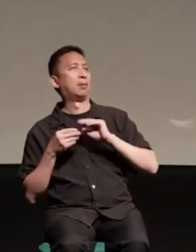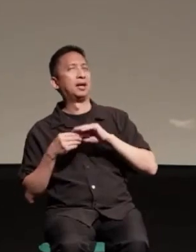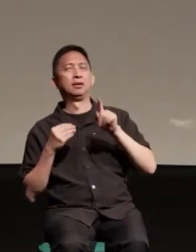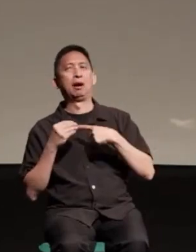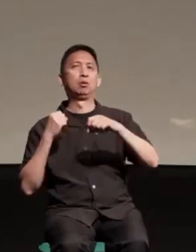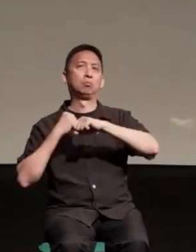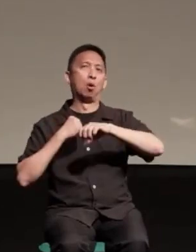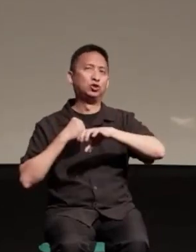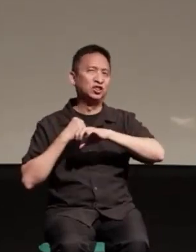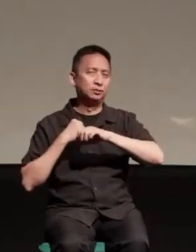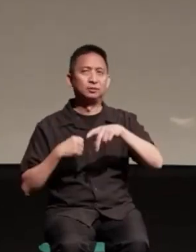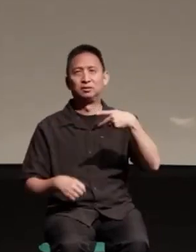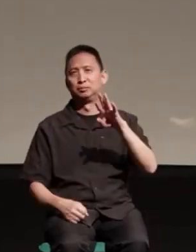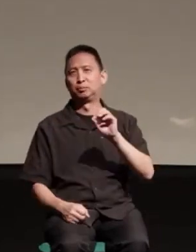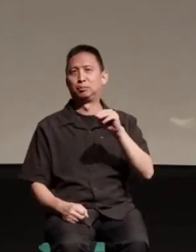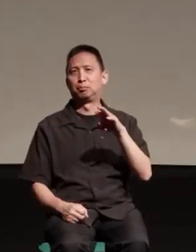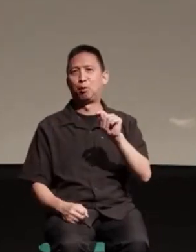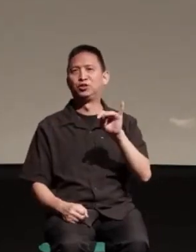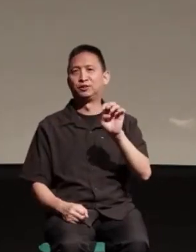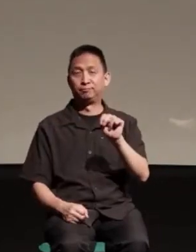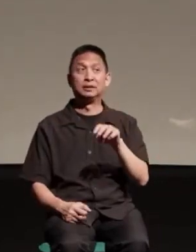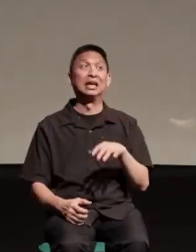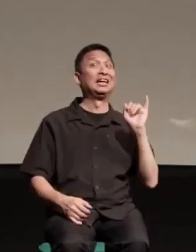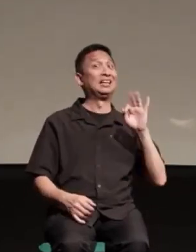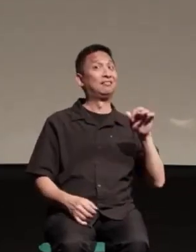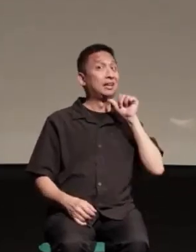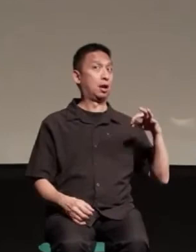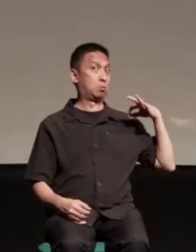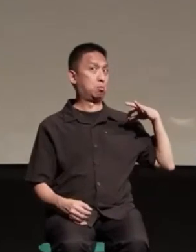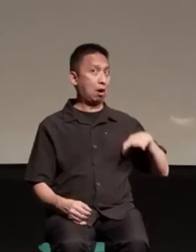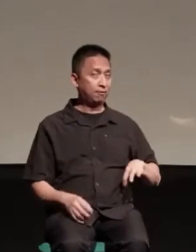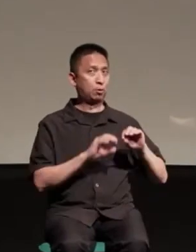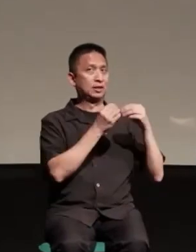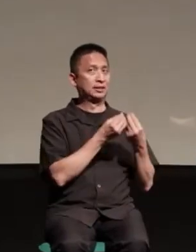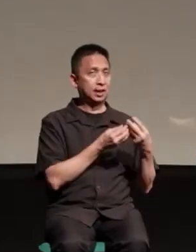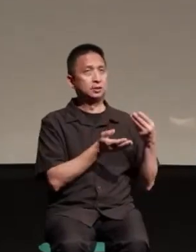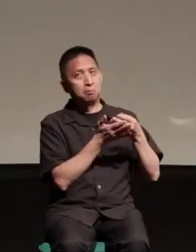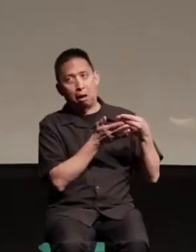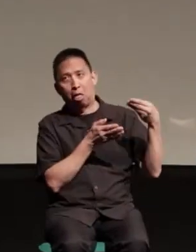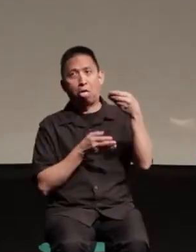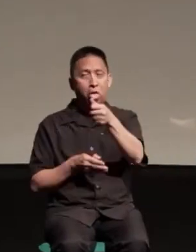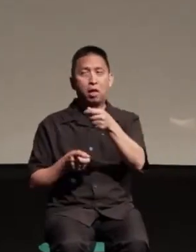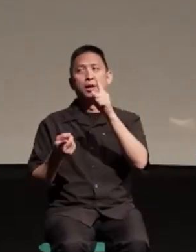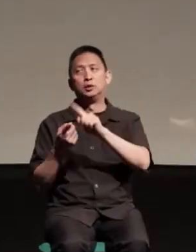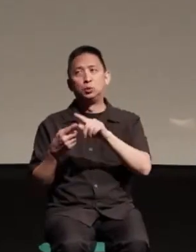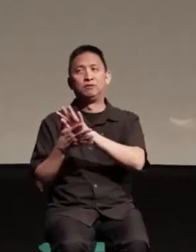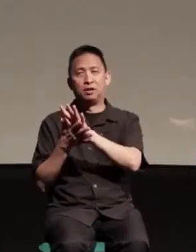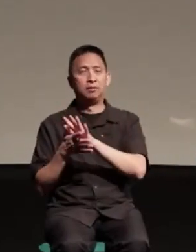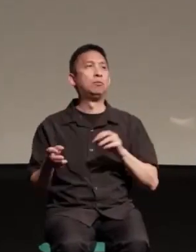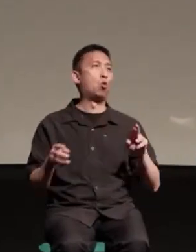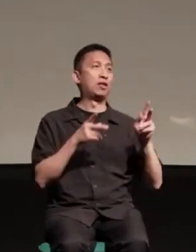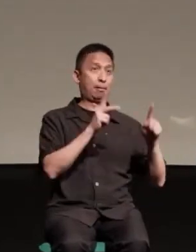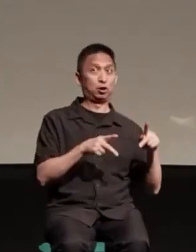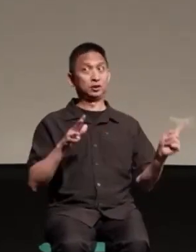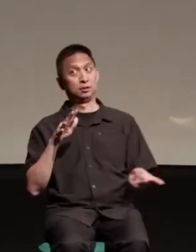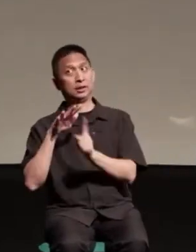the specifics, but if a nonprofit organization funds a film and then personnel from that nonprofit organization appear in the film,